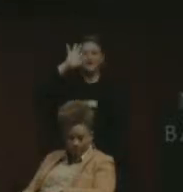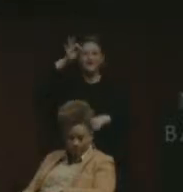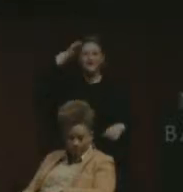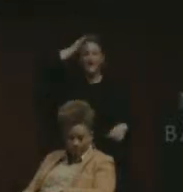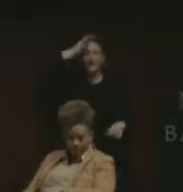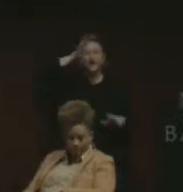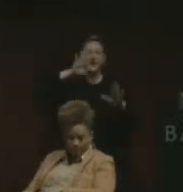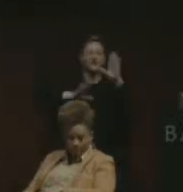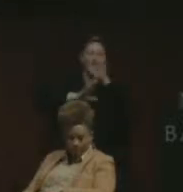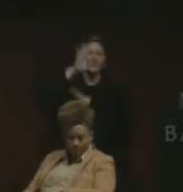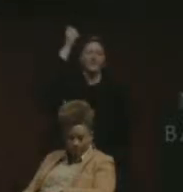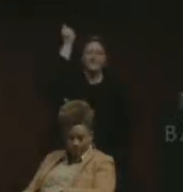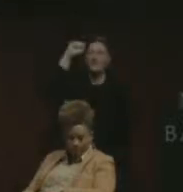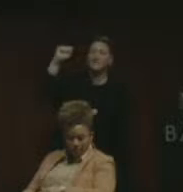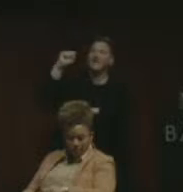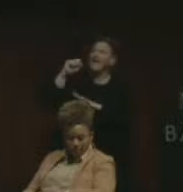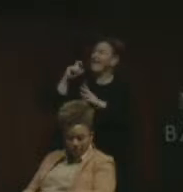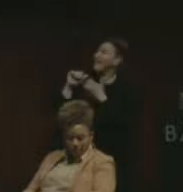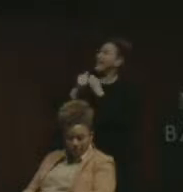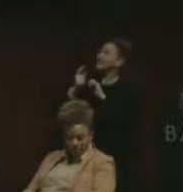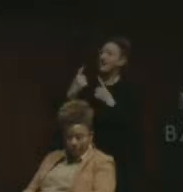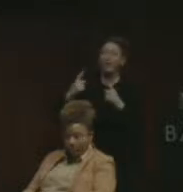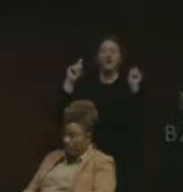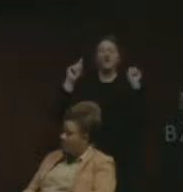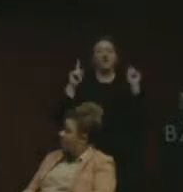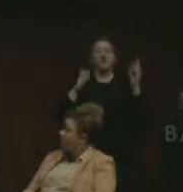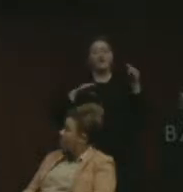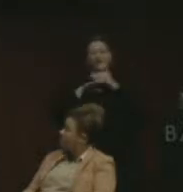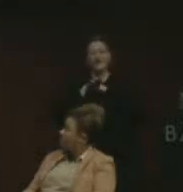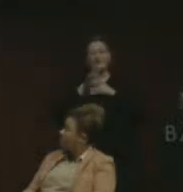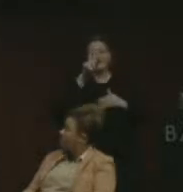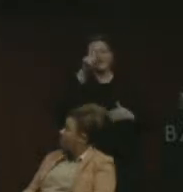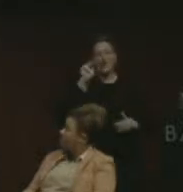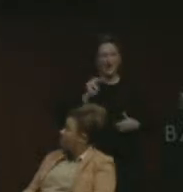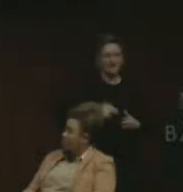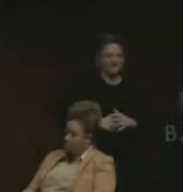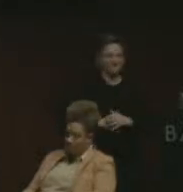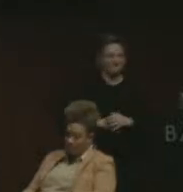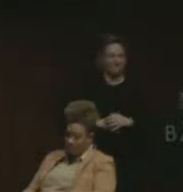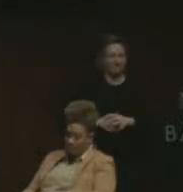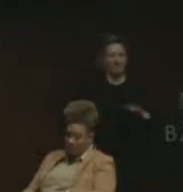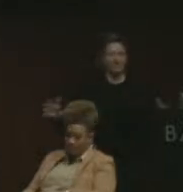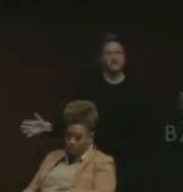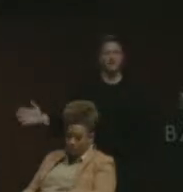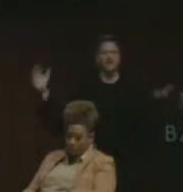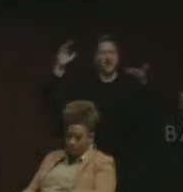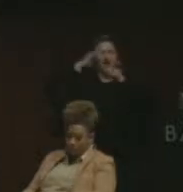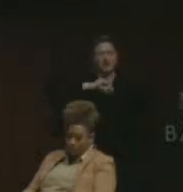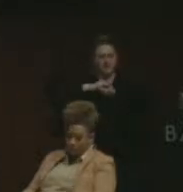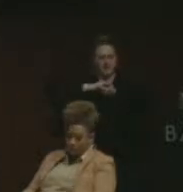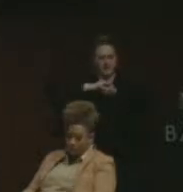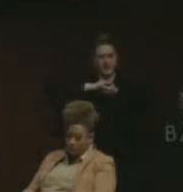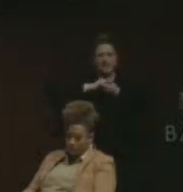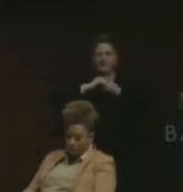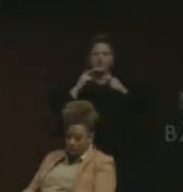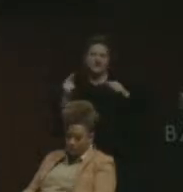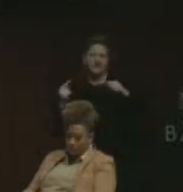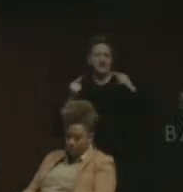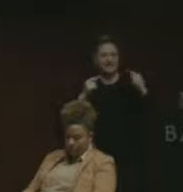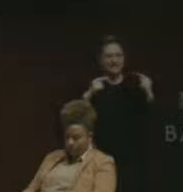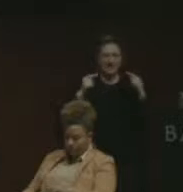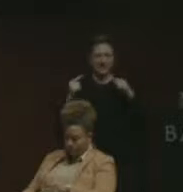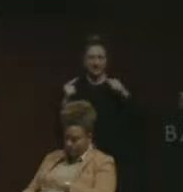and the movement, and that's how I got to the UN. So I think as we're talking about solidarity, we see these critical tensions. One is